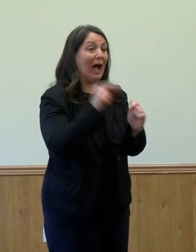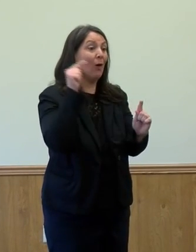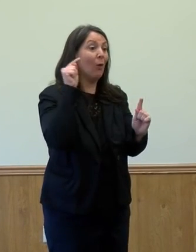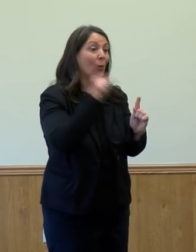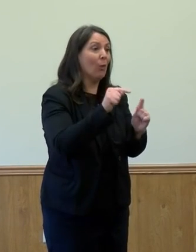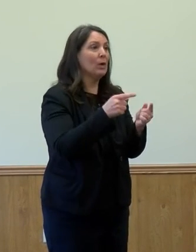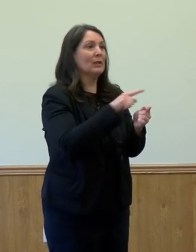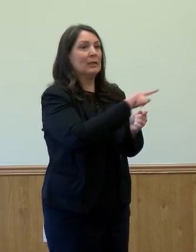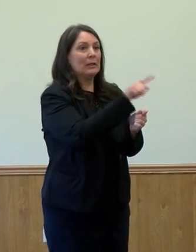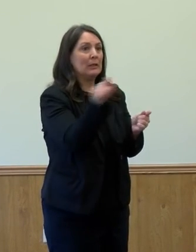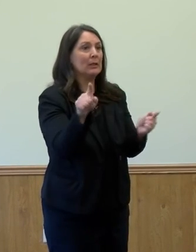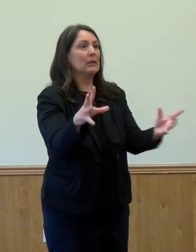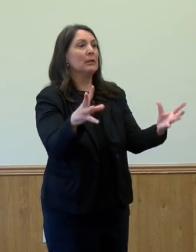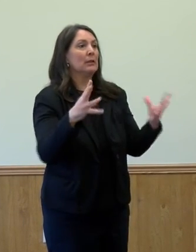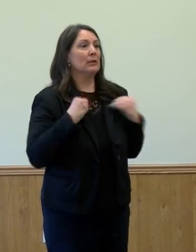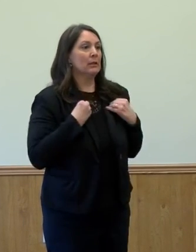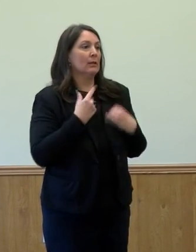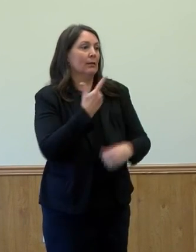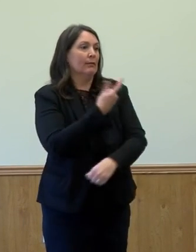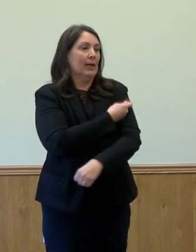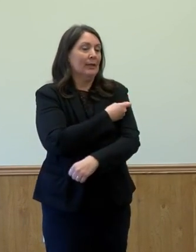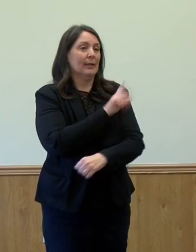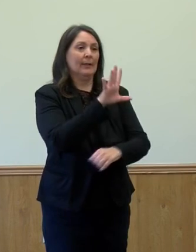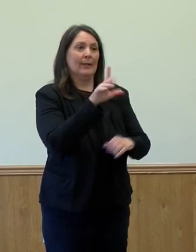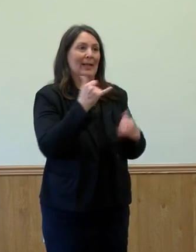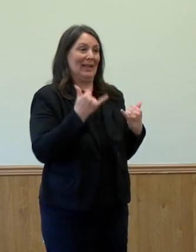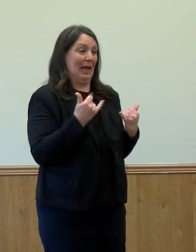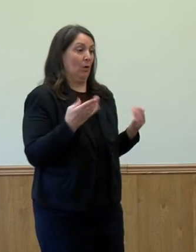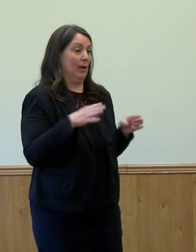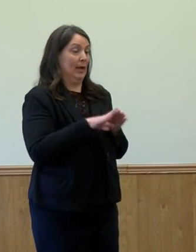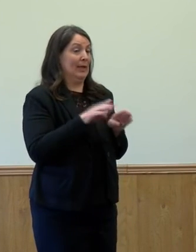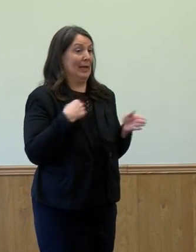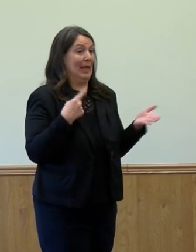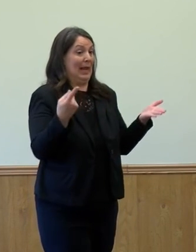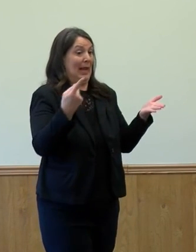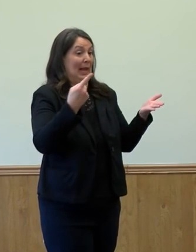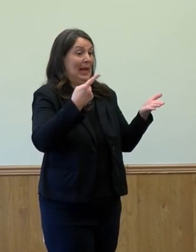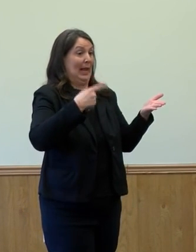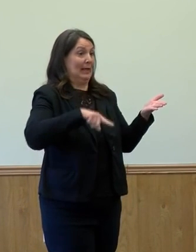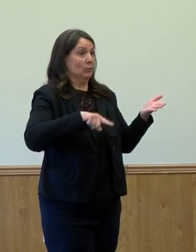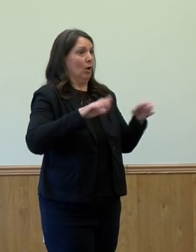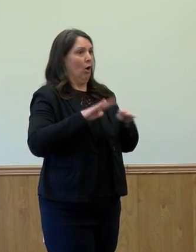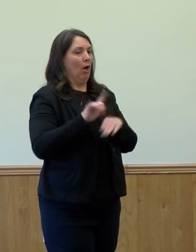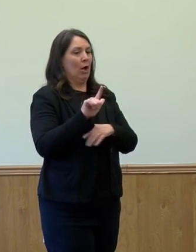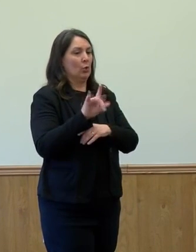to that. Just to end, we are tentatively have our next briefing on the